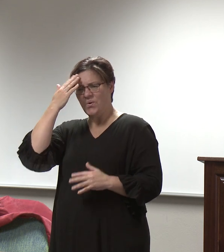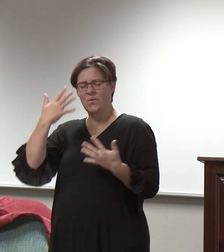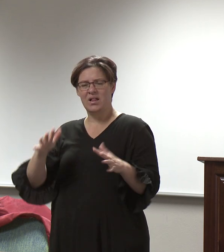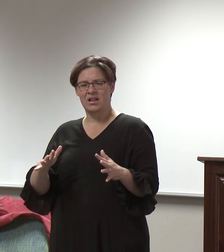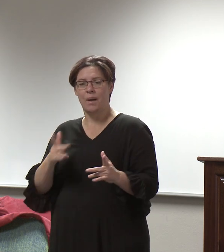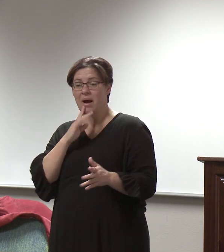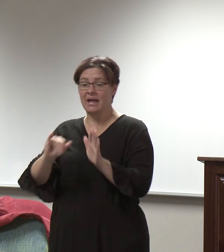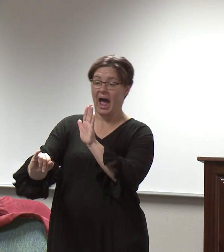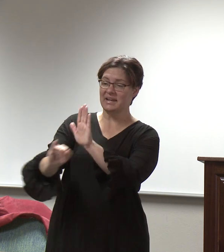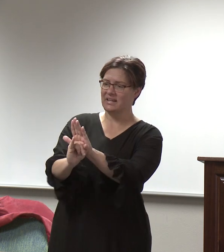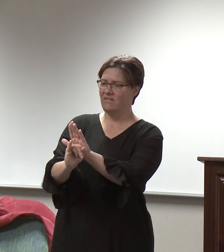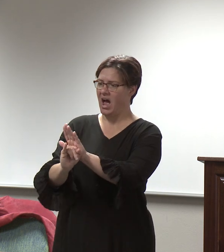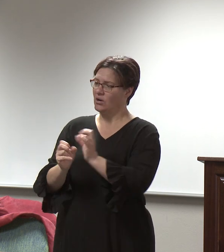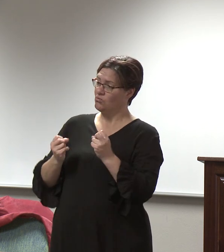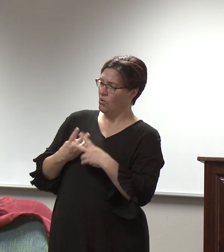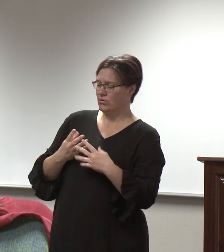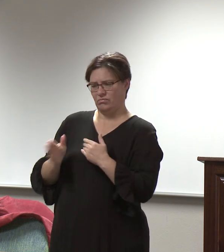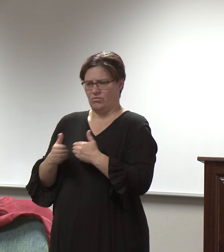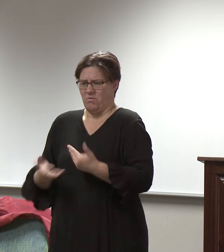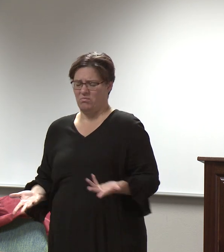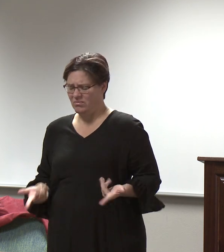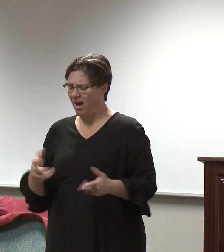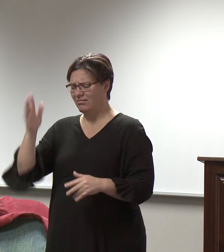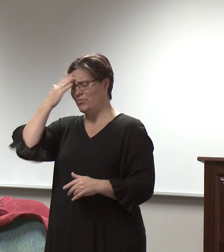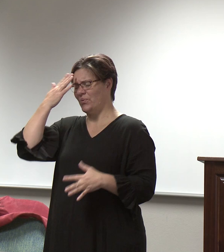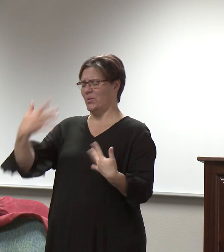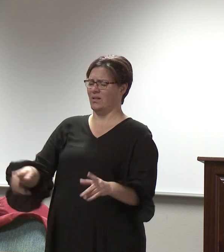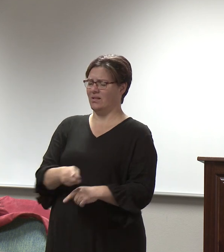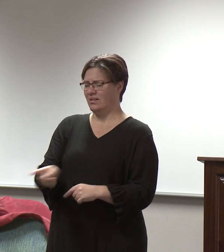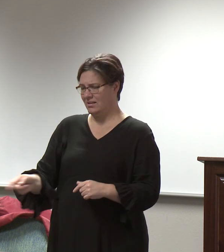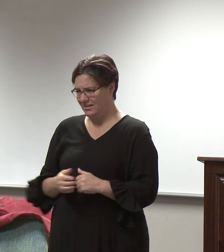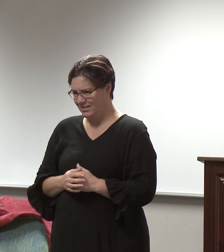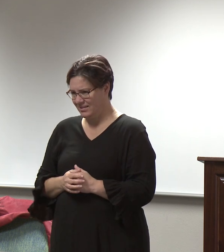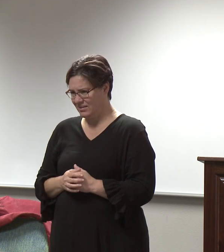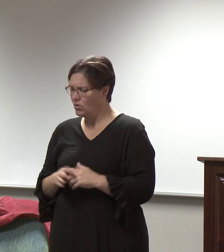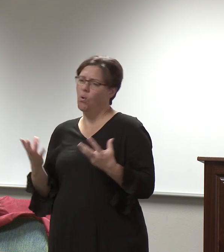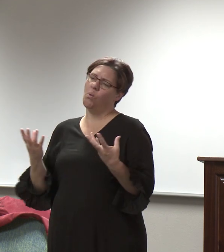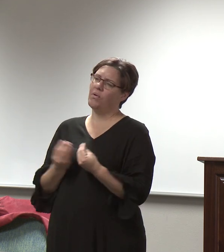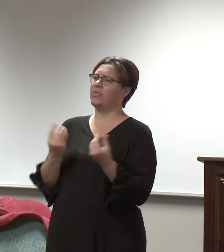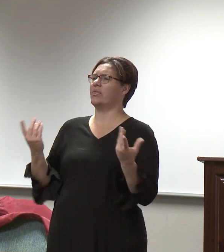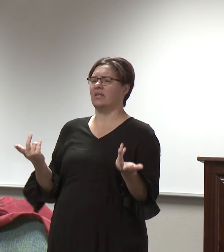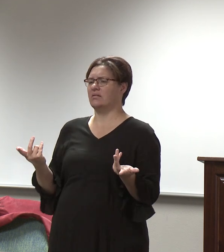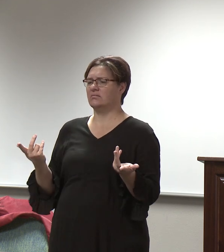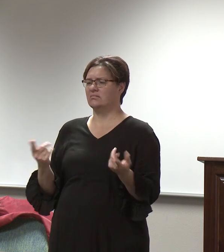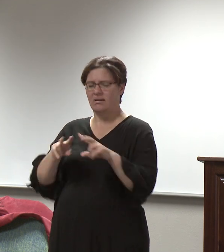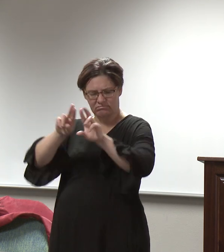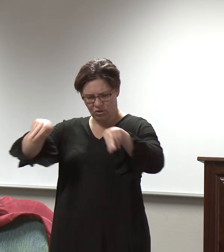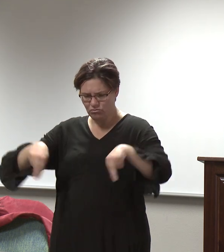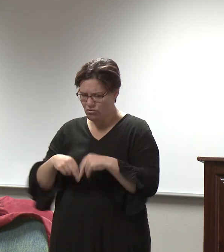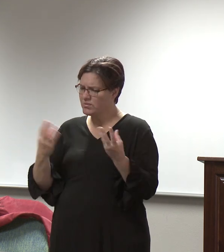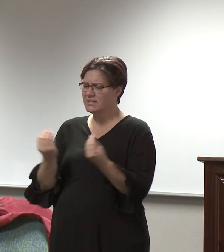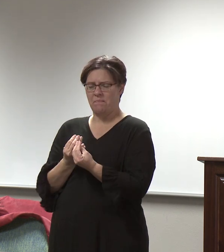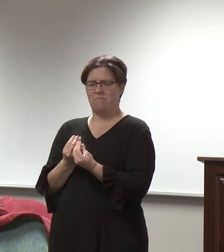don't even identify them as ghosts. And therefore, we go along with them. They are in the same room as we